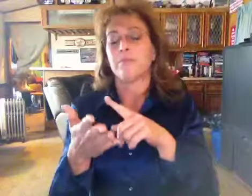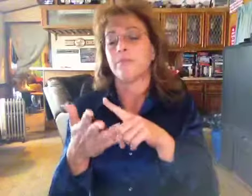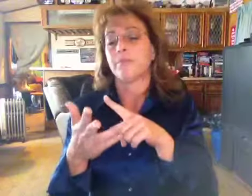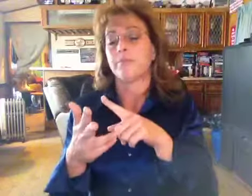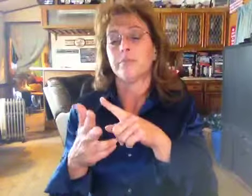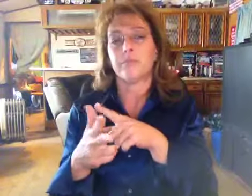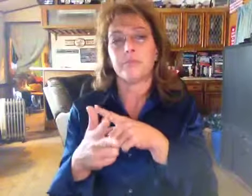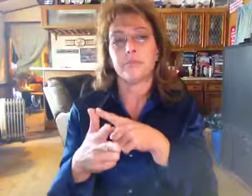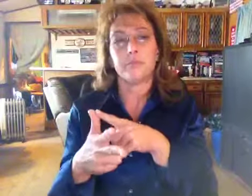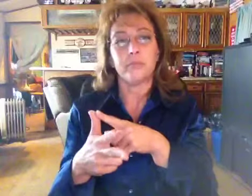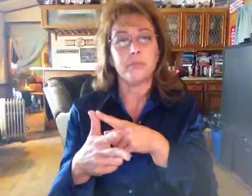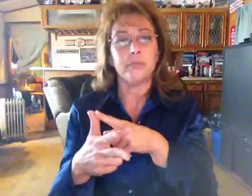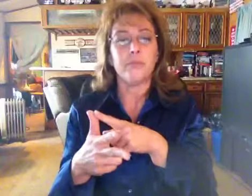and presentations.